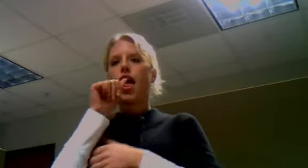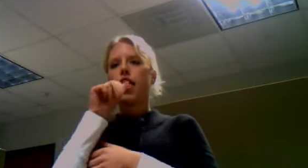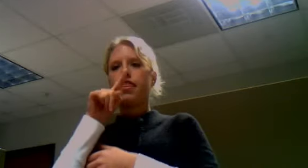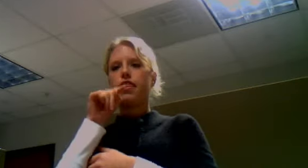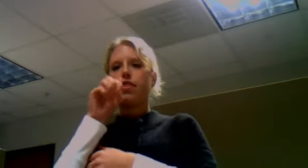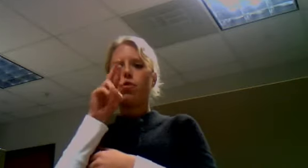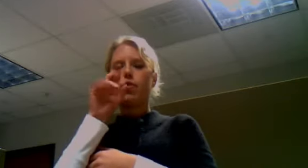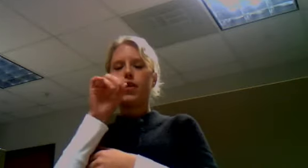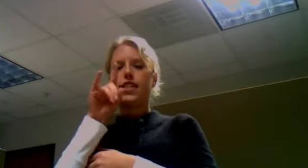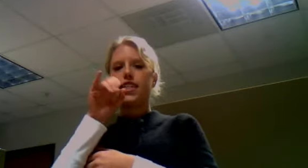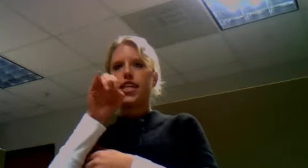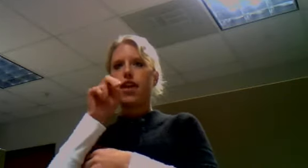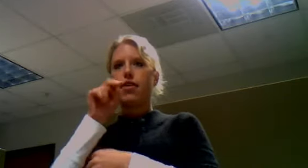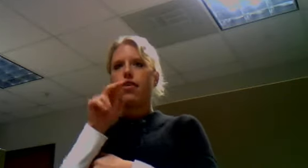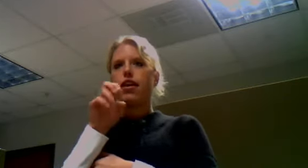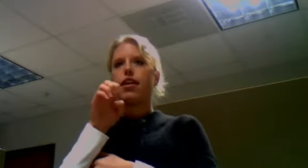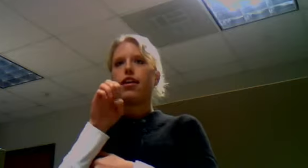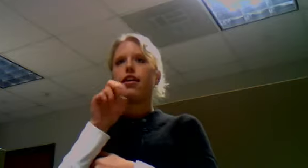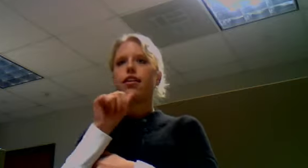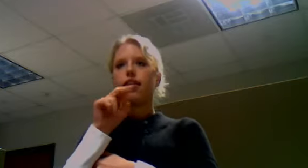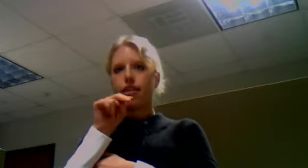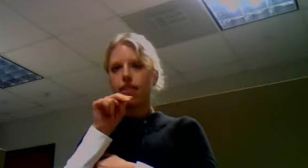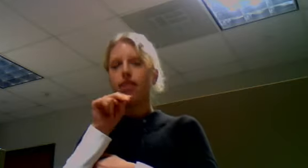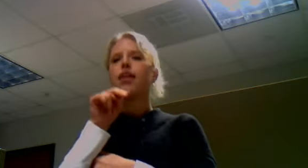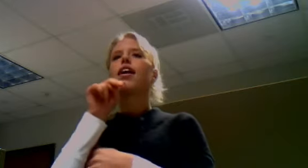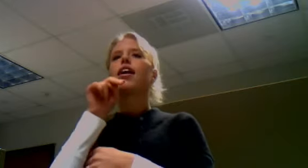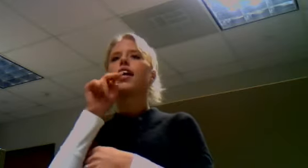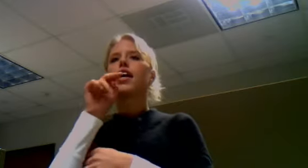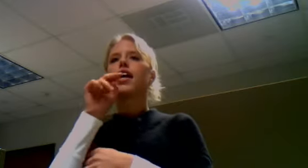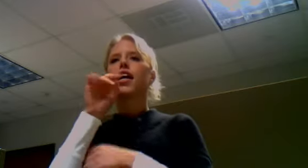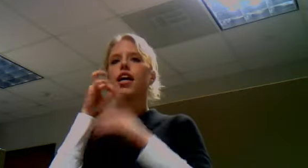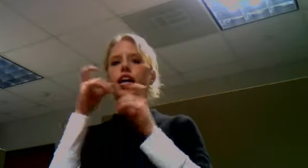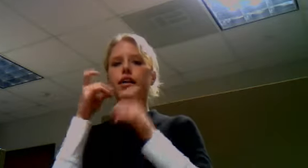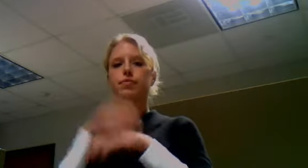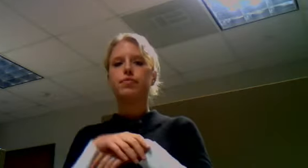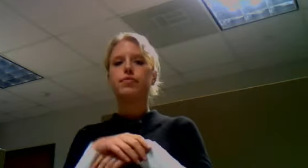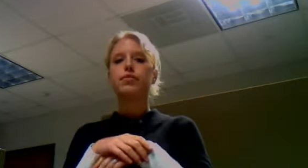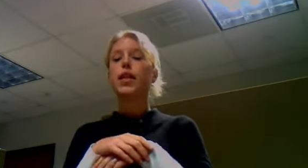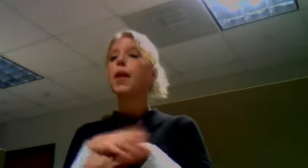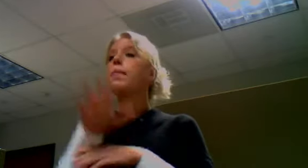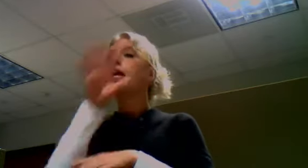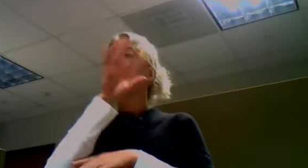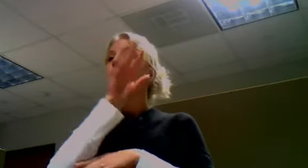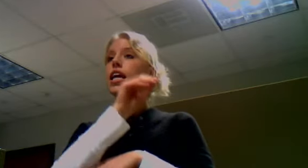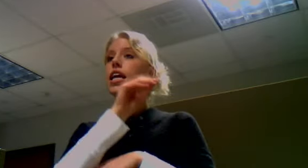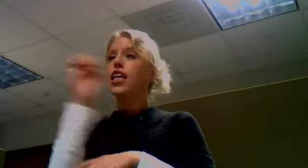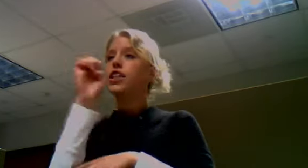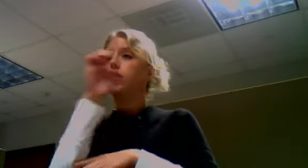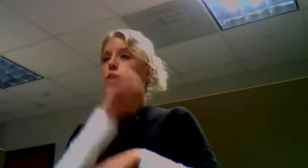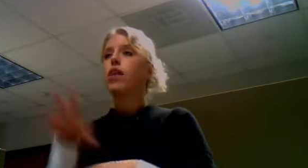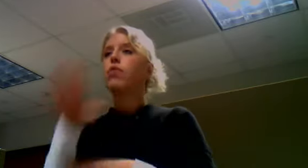East Asia model. In East Asia, we have had successful economic growth stories such as